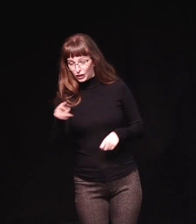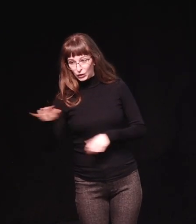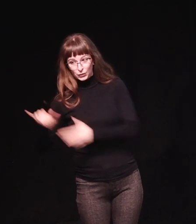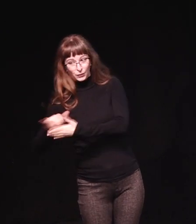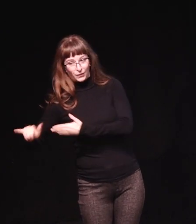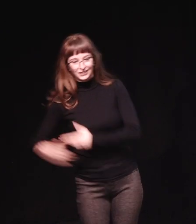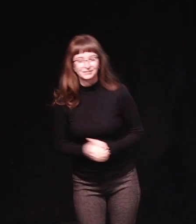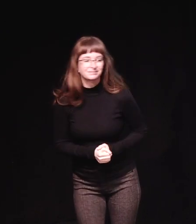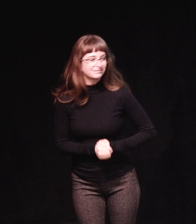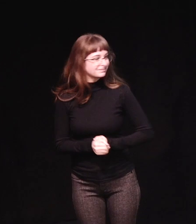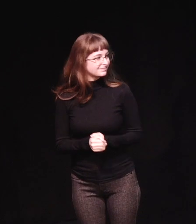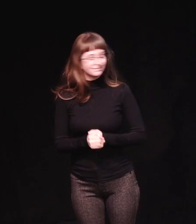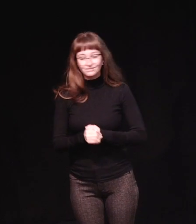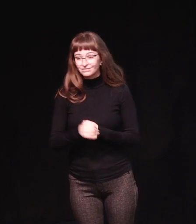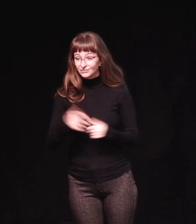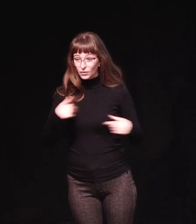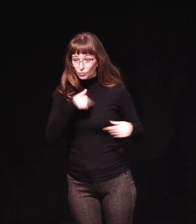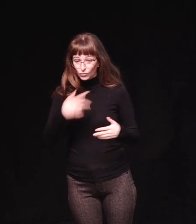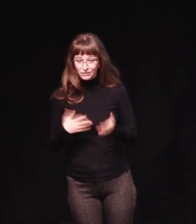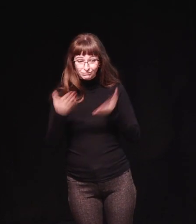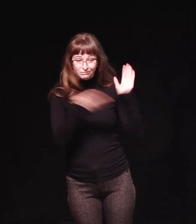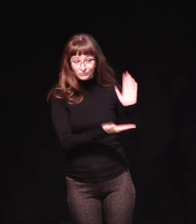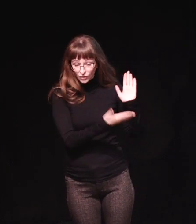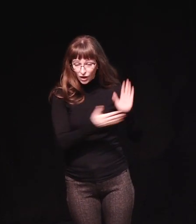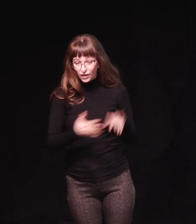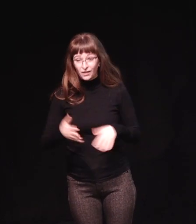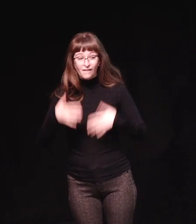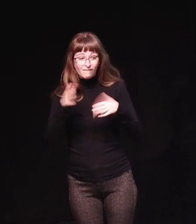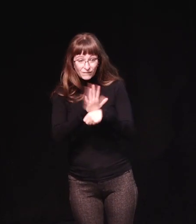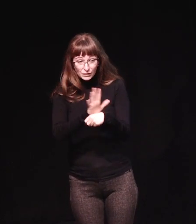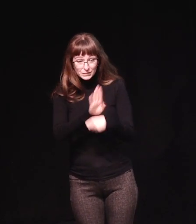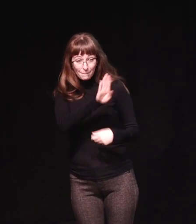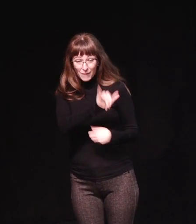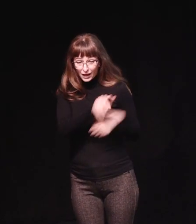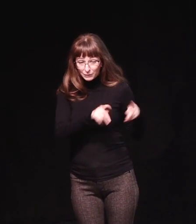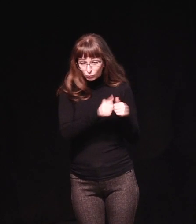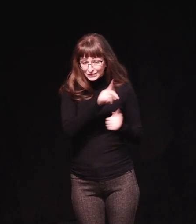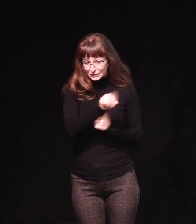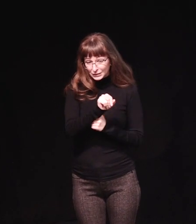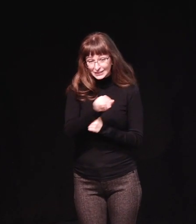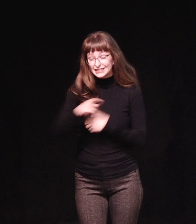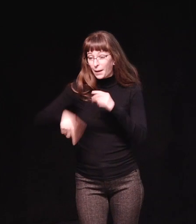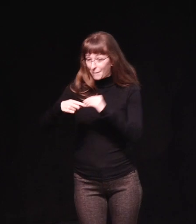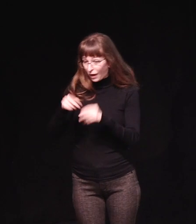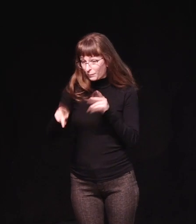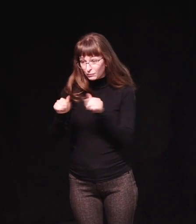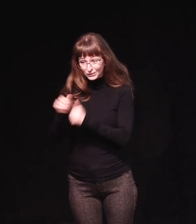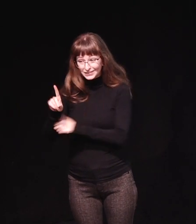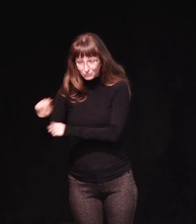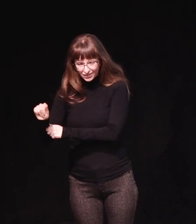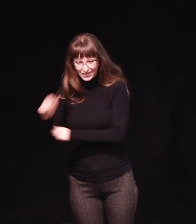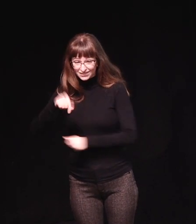A festival where we present award-winning films by and about people with disabilities, bringing the community together